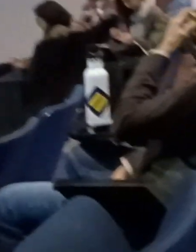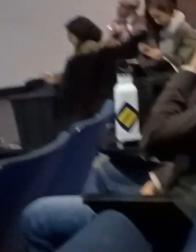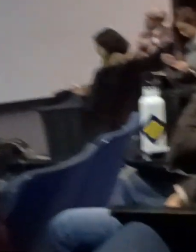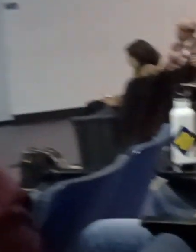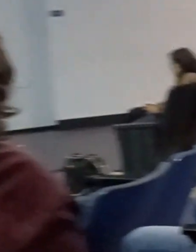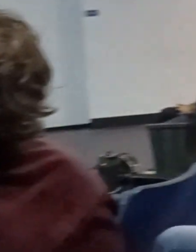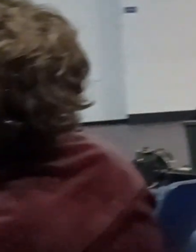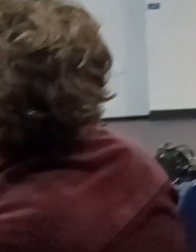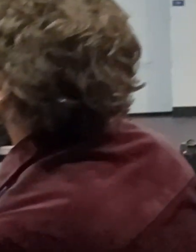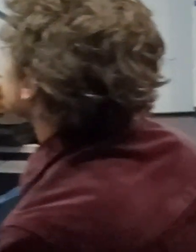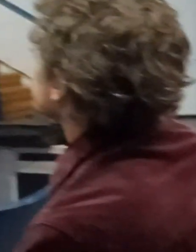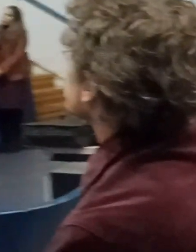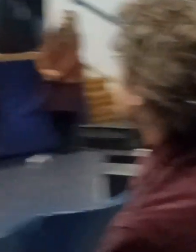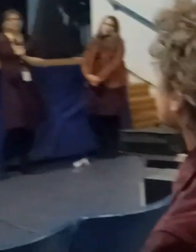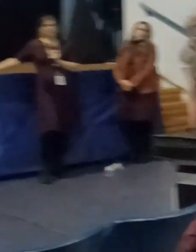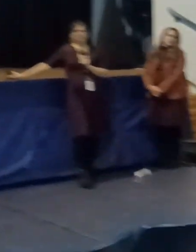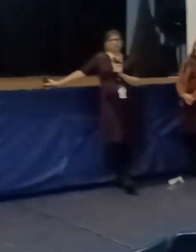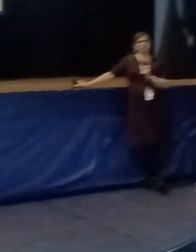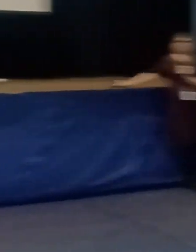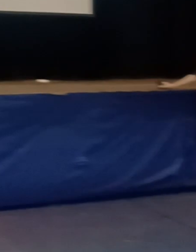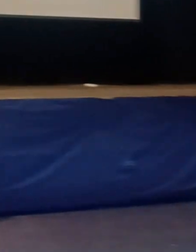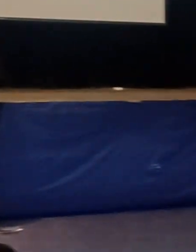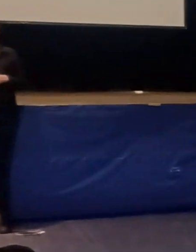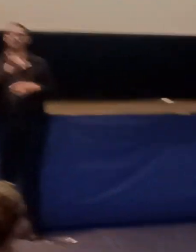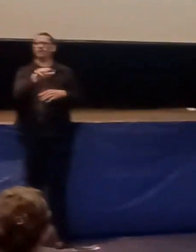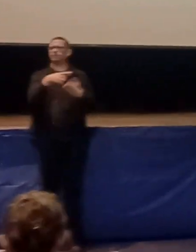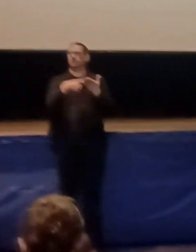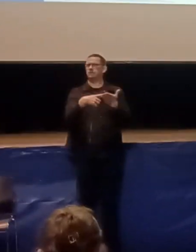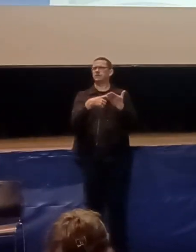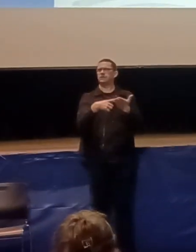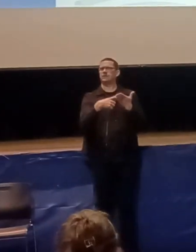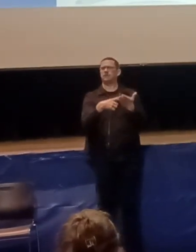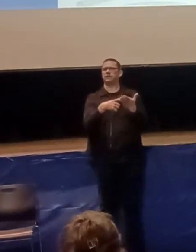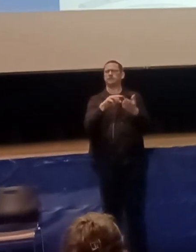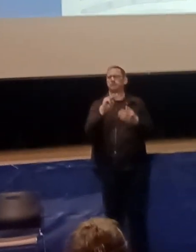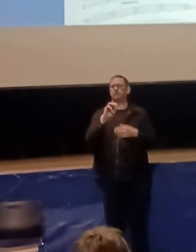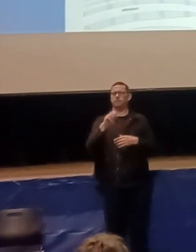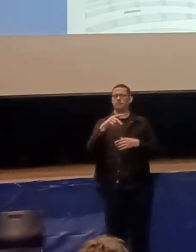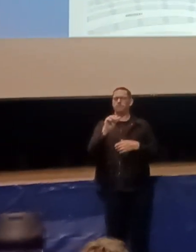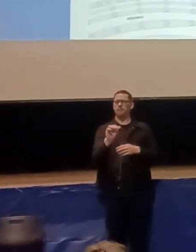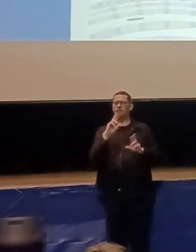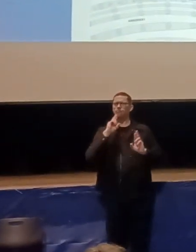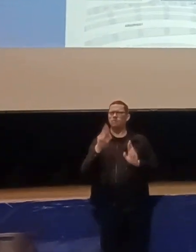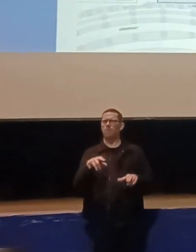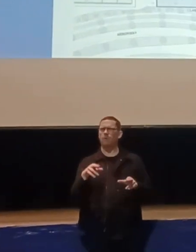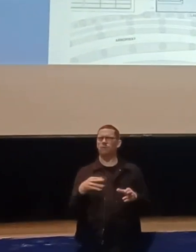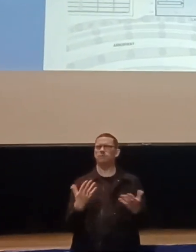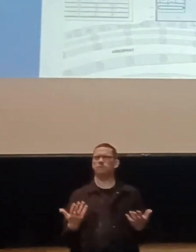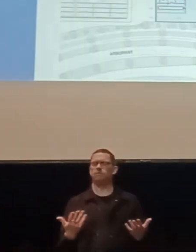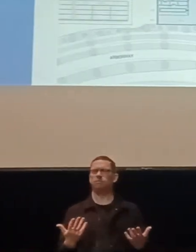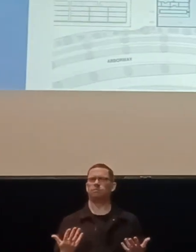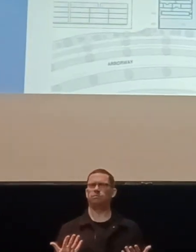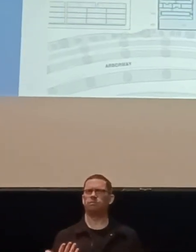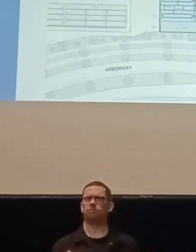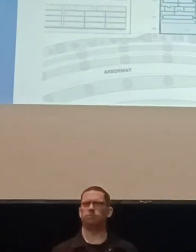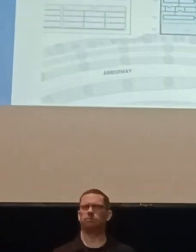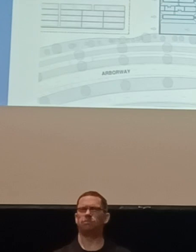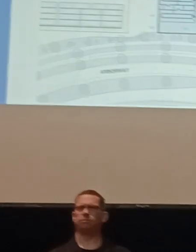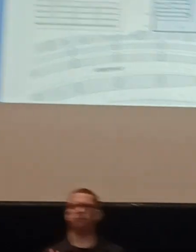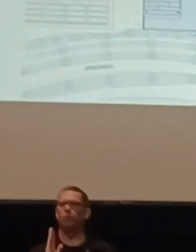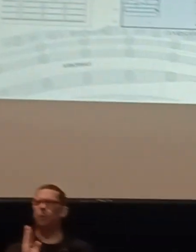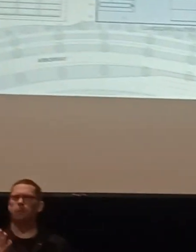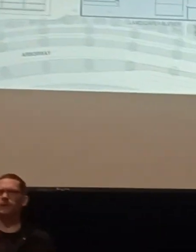that plot? Because I know that's something that was discussed in the MIPA report, and so I'm just wondering if there's going to be some kind